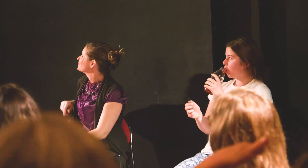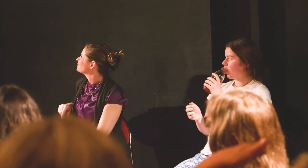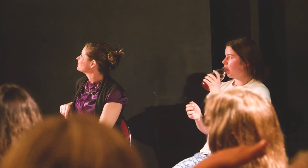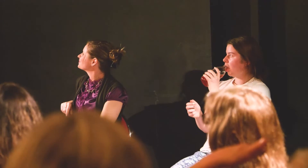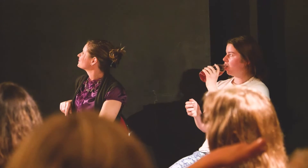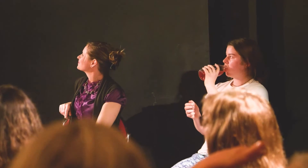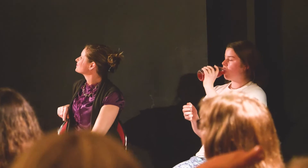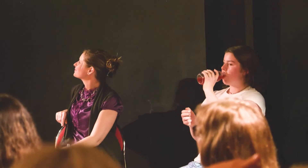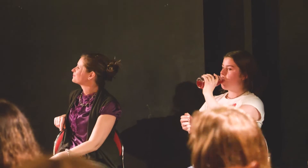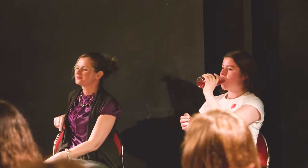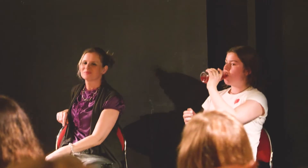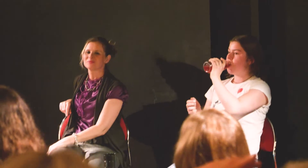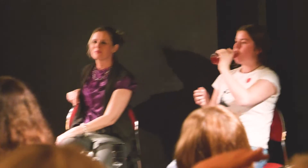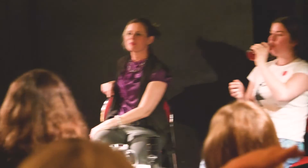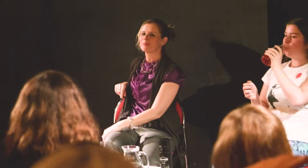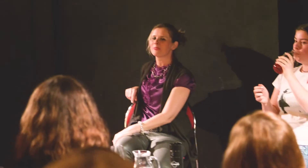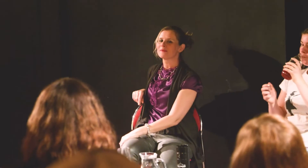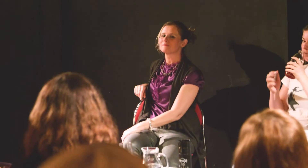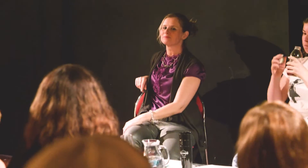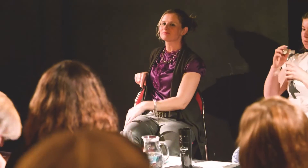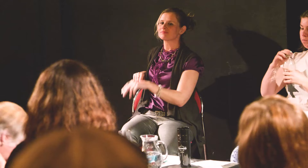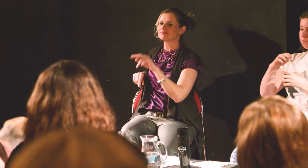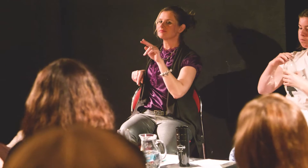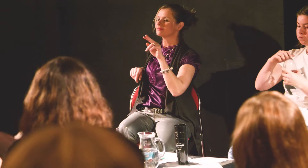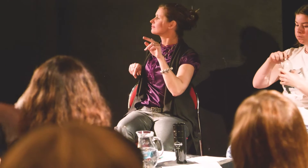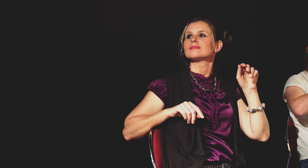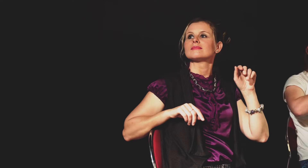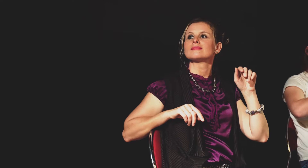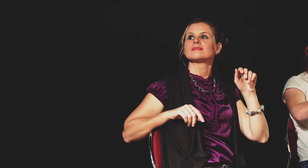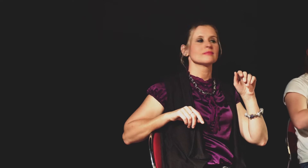So I'll state my question. What I want to know is...